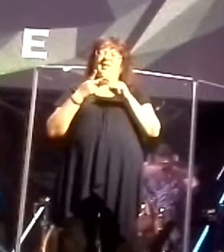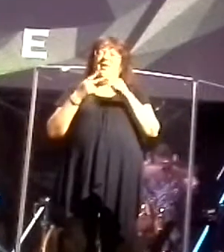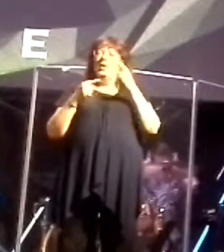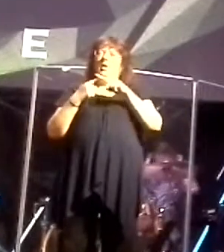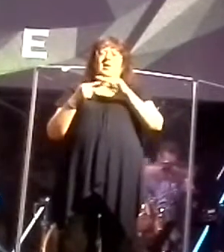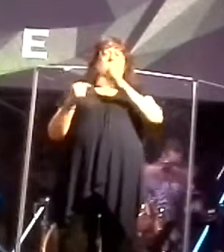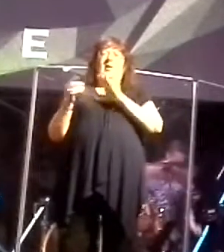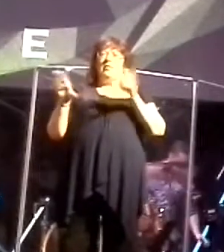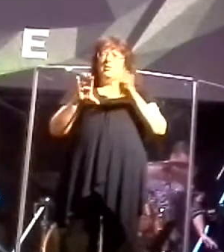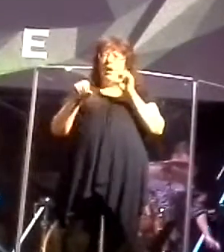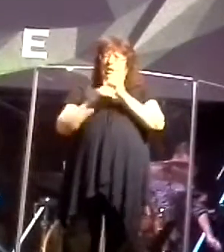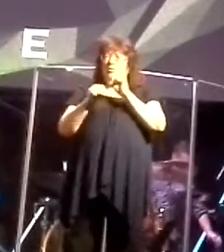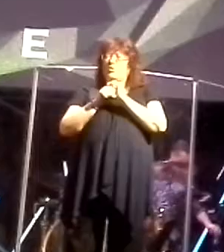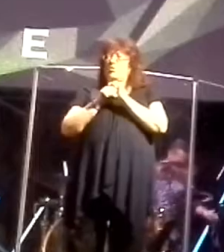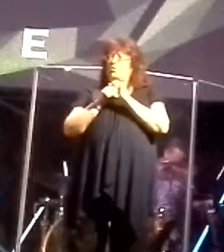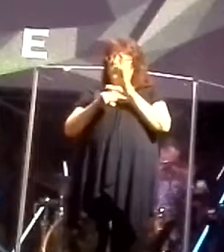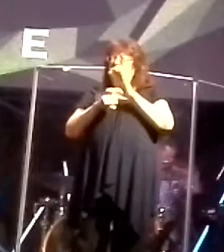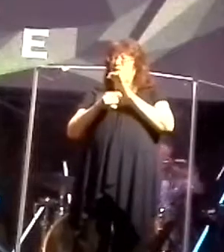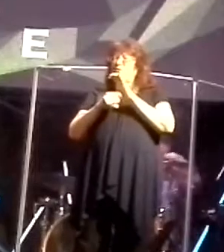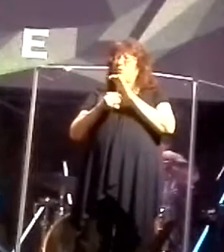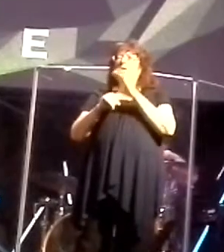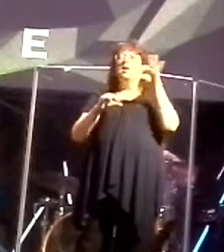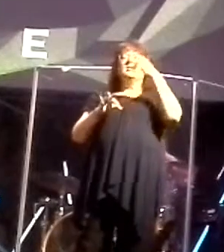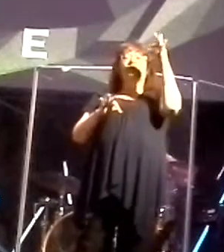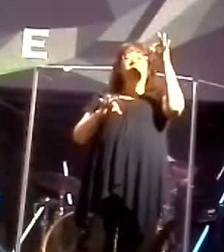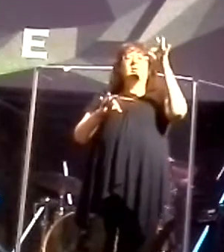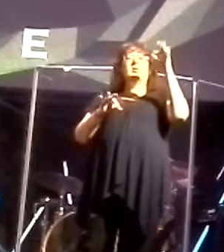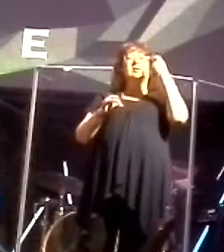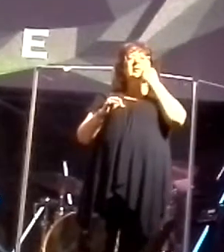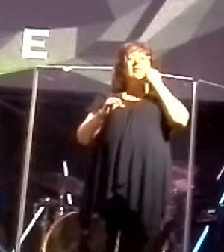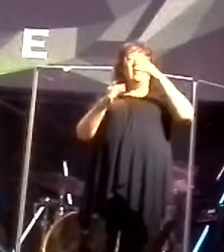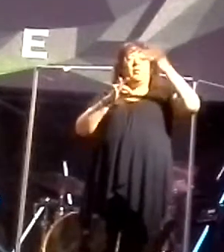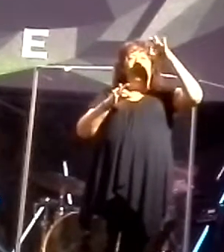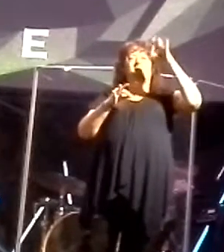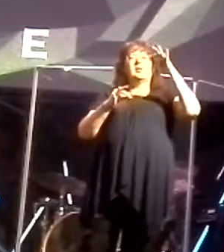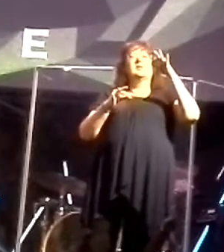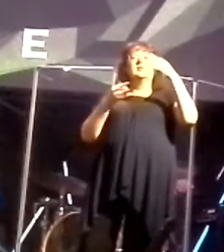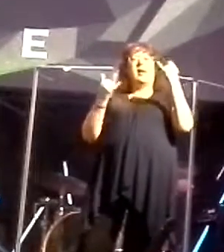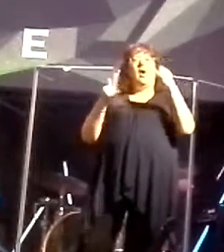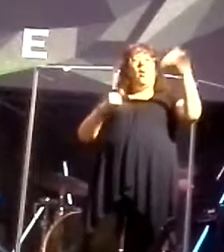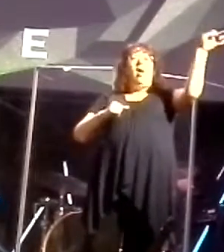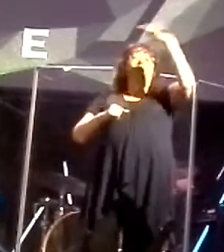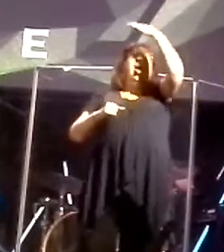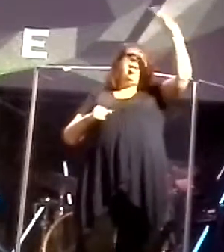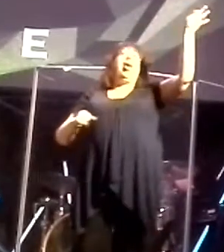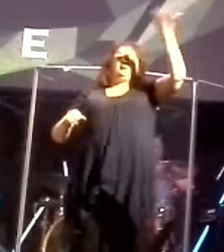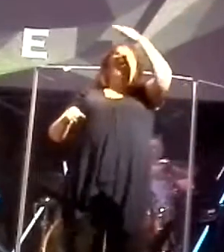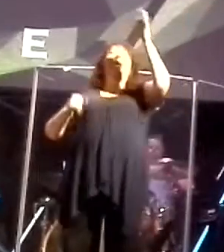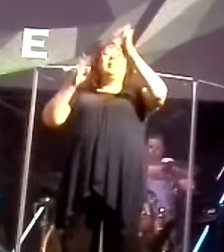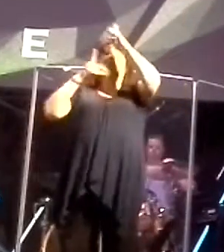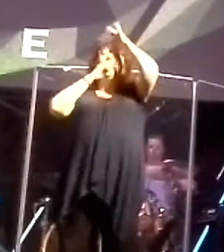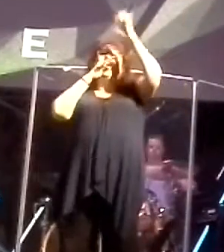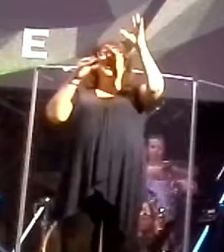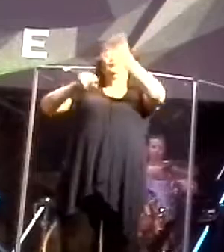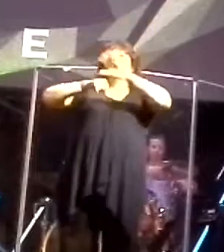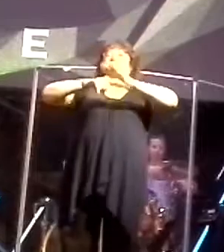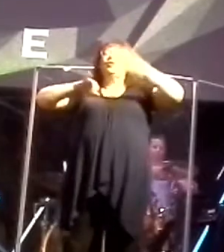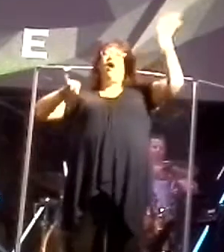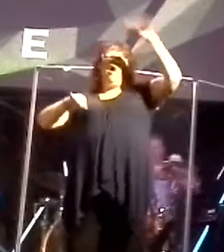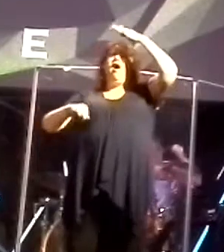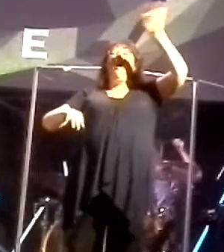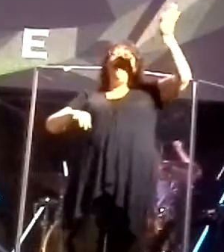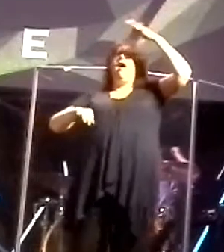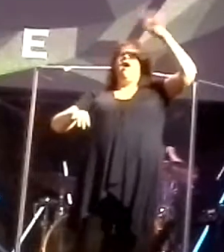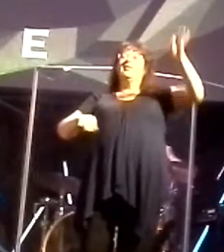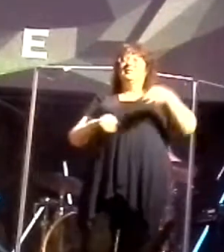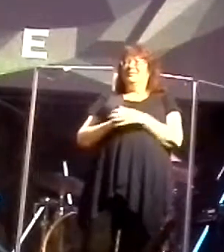we've never done as a church. All of you received these strips of cloth when you came in today. Would you just take them right now? Wave them like you're in a Pentecostal church. Come on, wave them like that. All